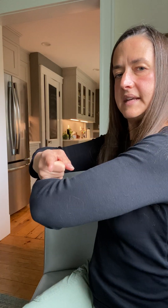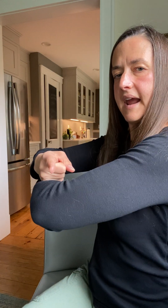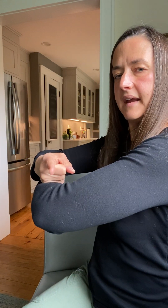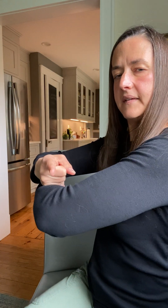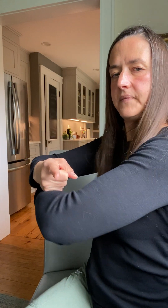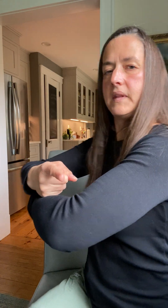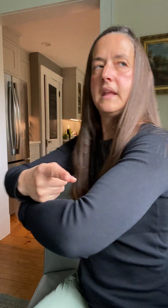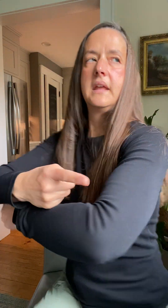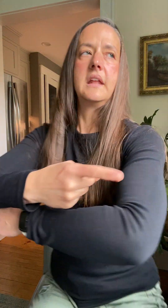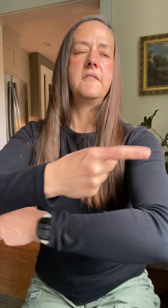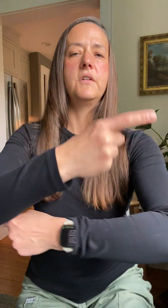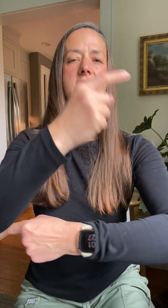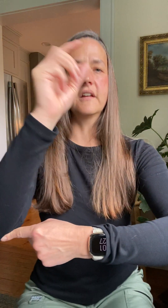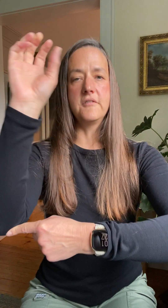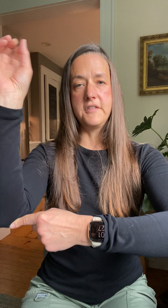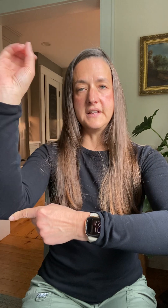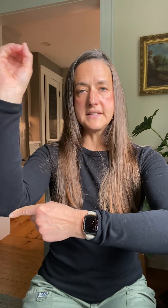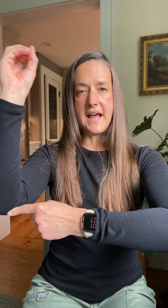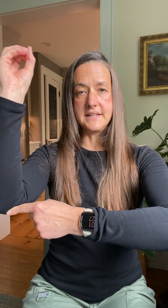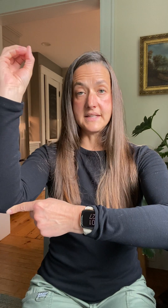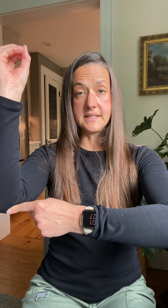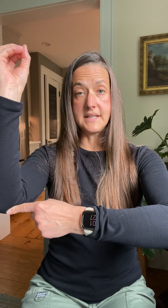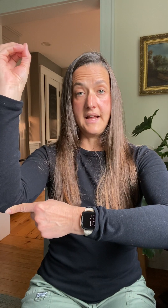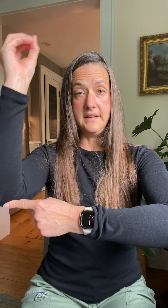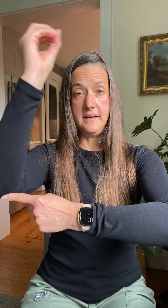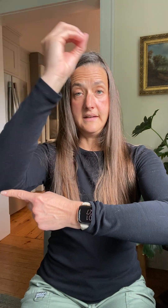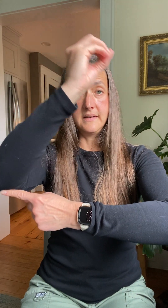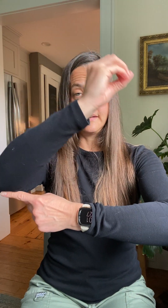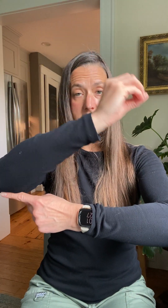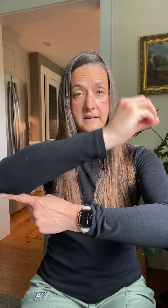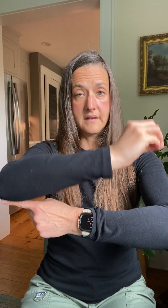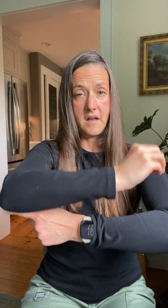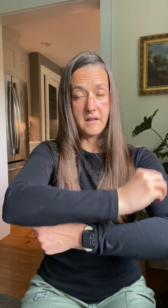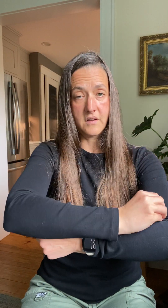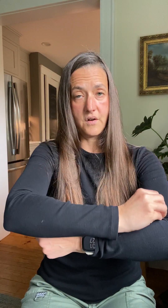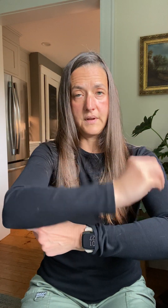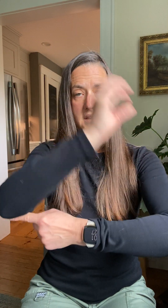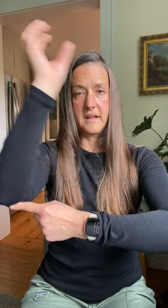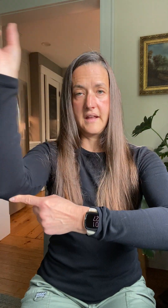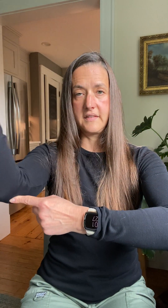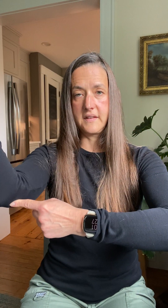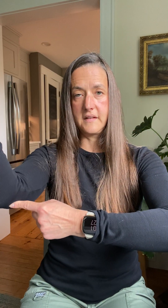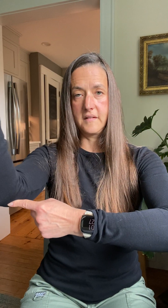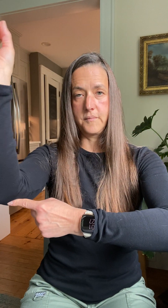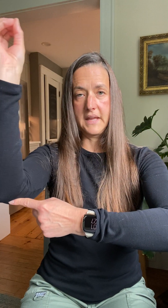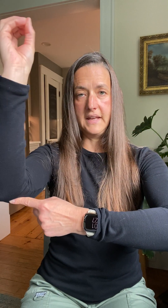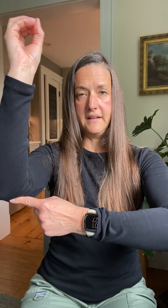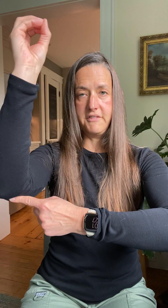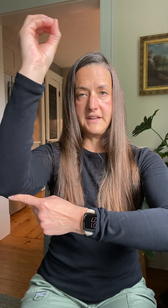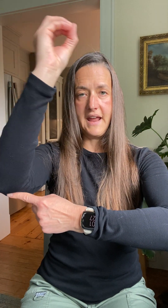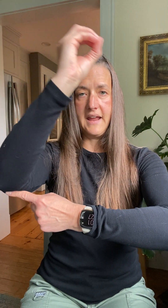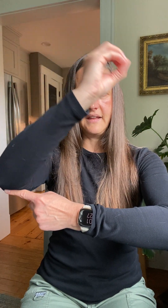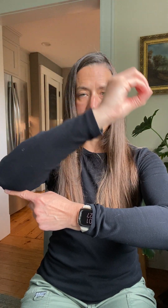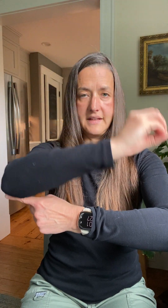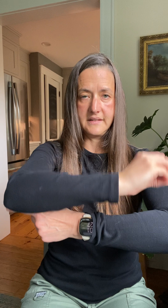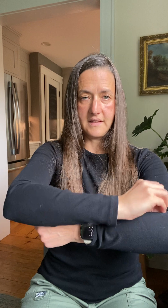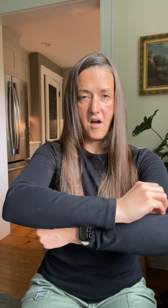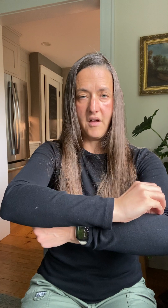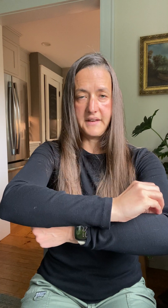Day. And if you think of this as a sun going at the beginning of the day and then all day